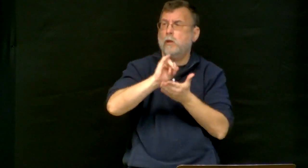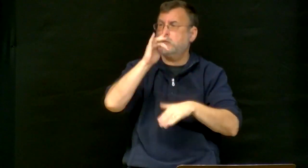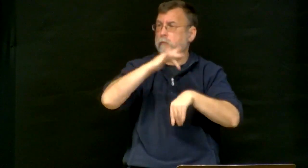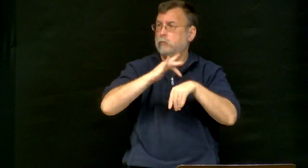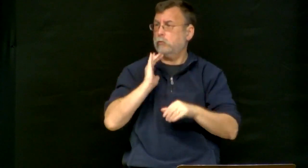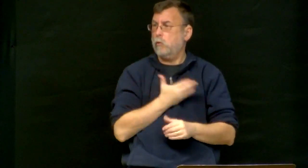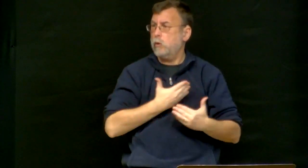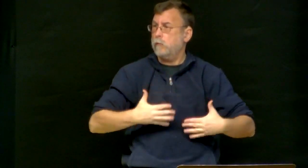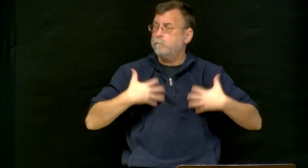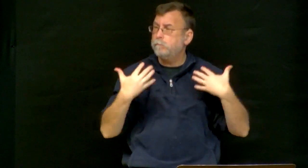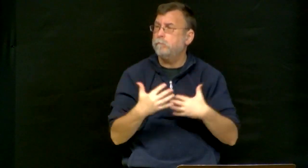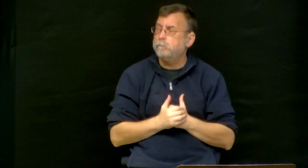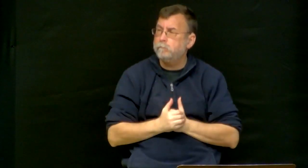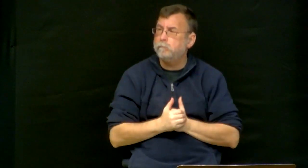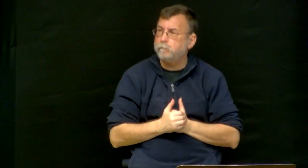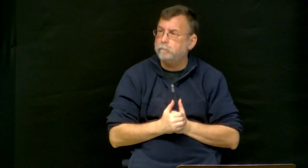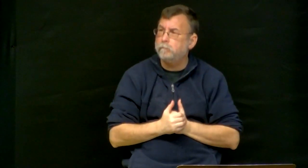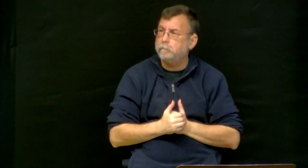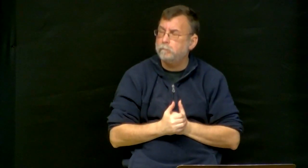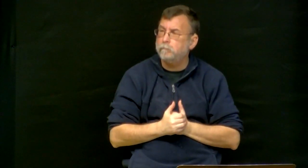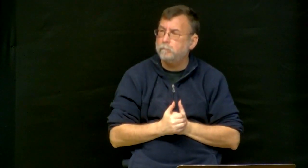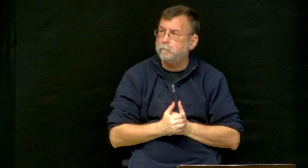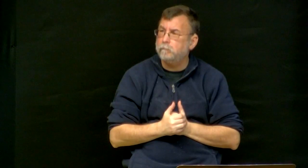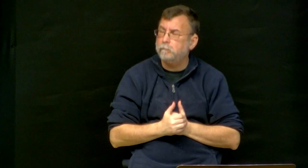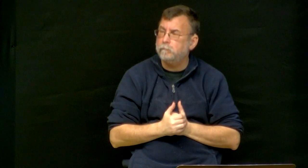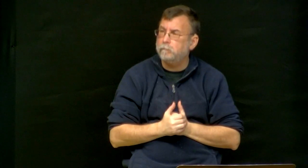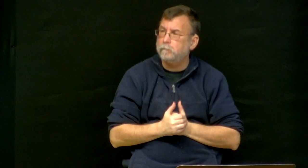everything, all that you have touched in our lives.